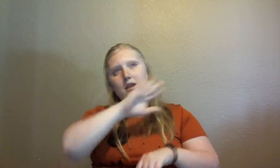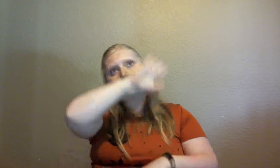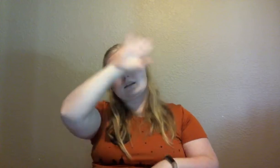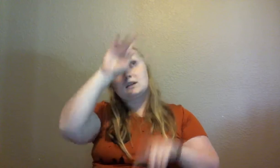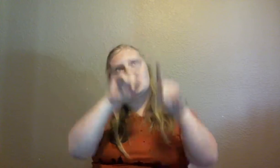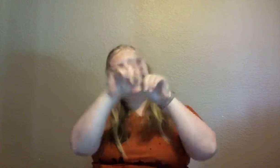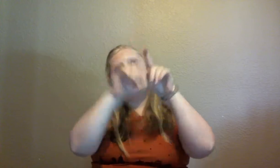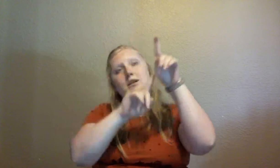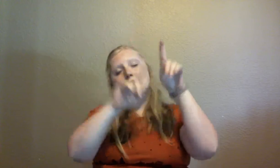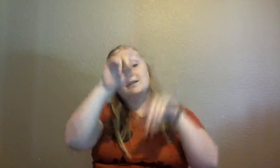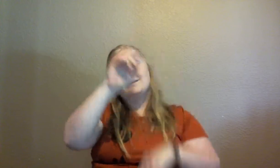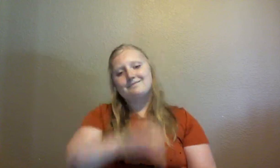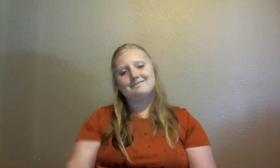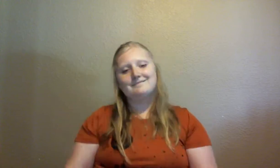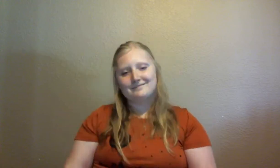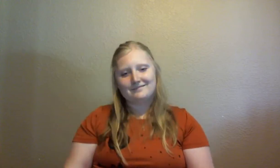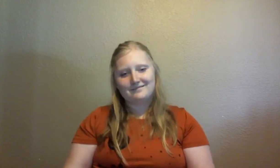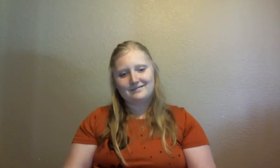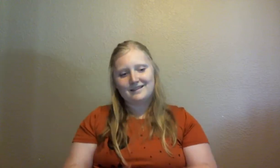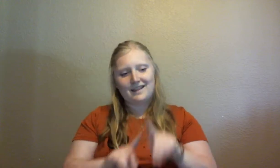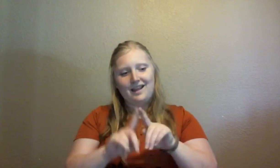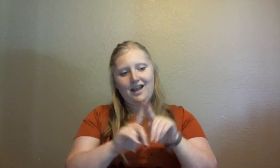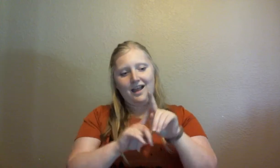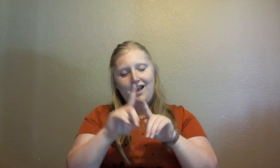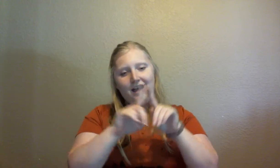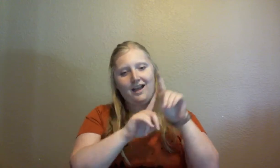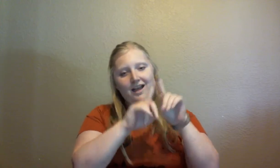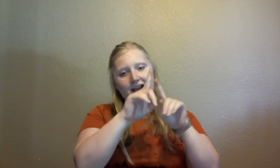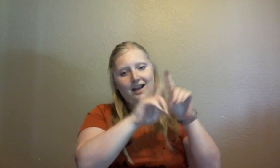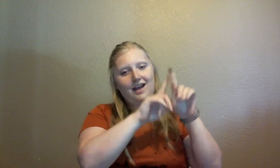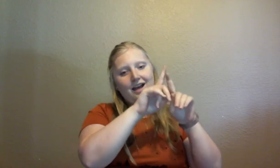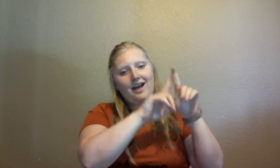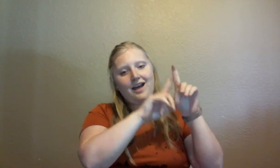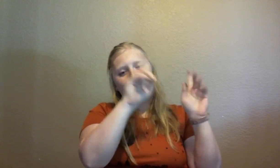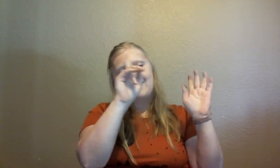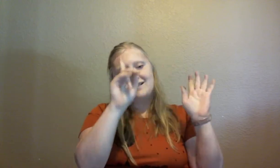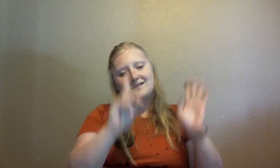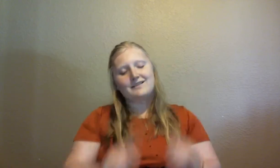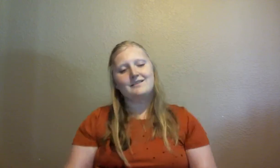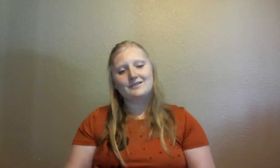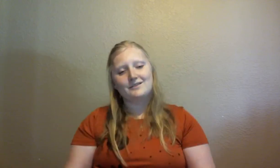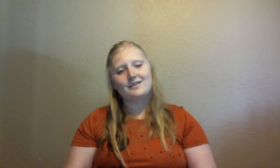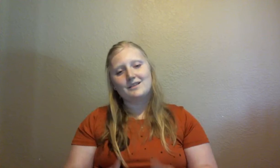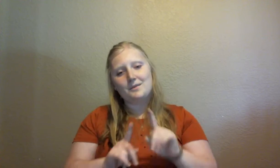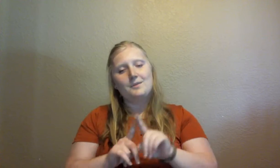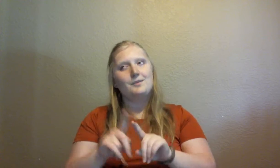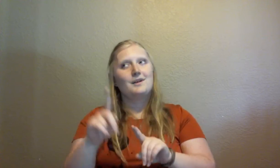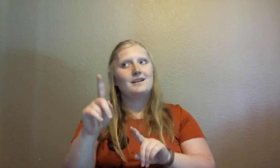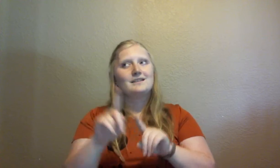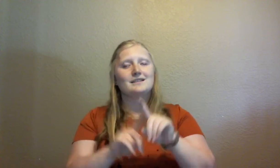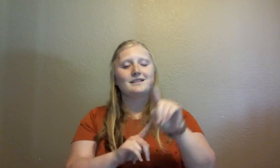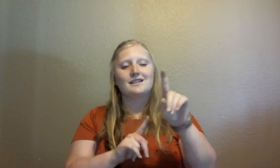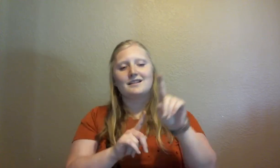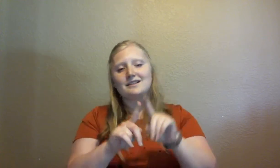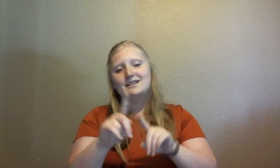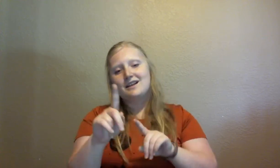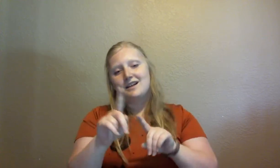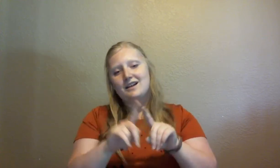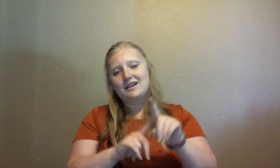galaxy, where the bright stars shine all around, all around. Where the bright stars shine